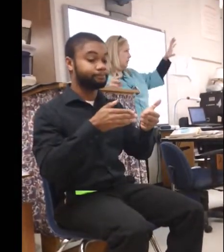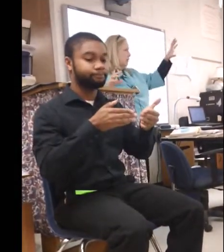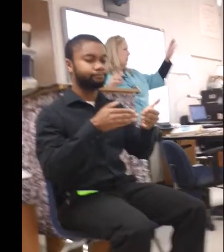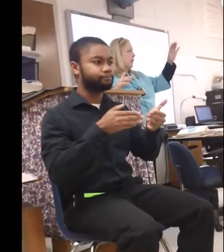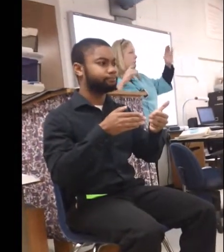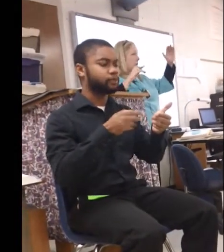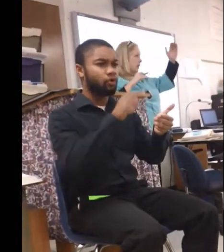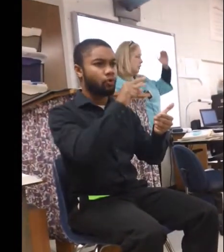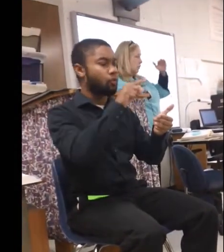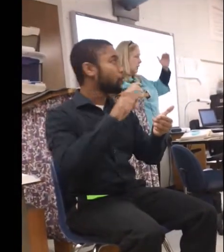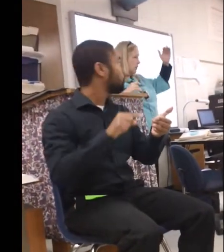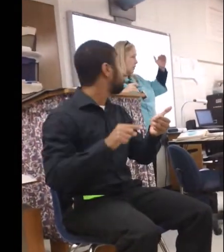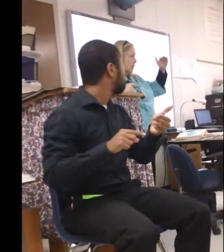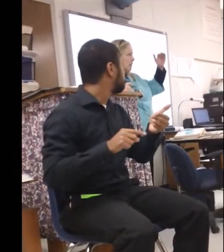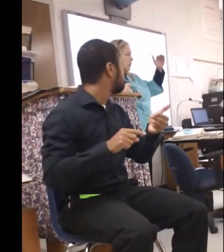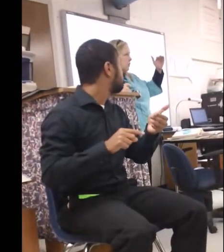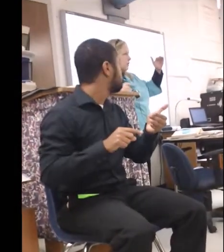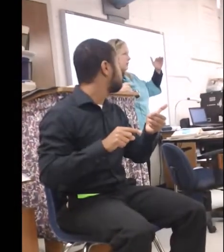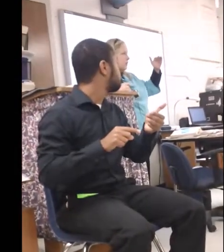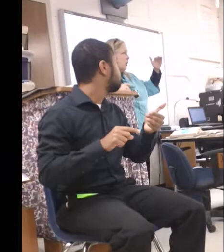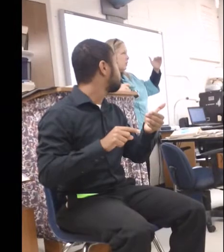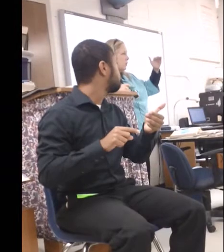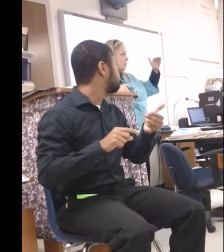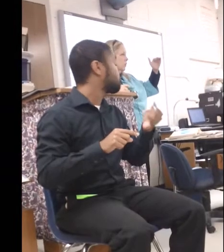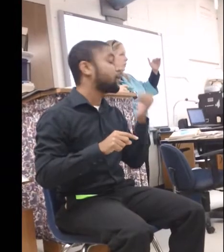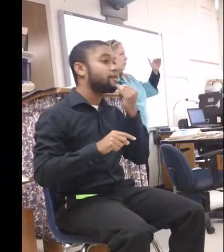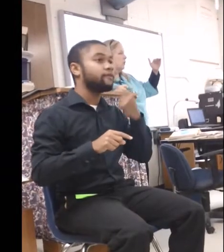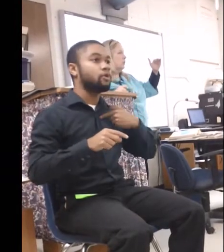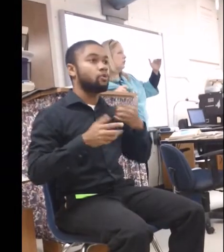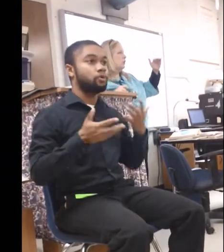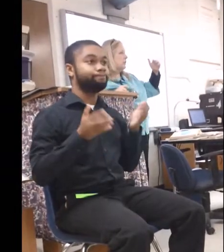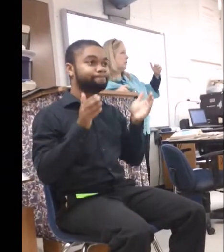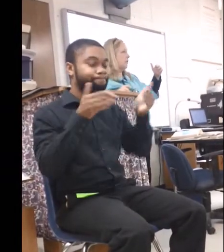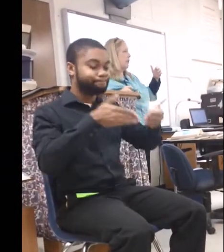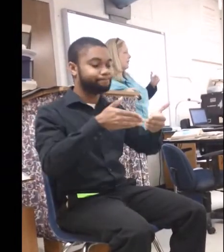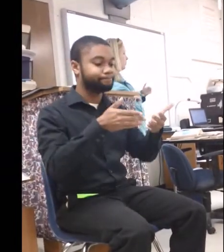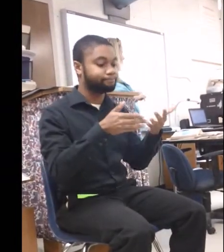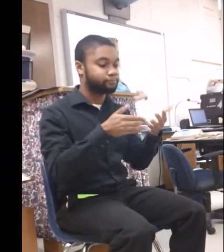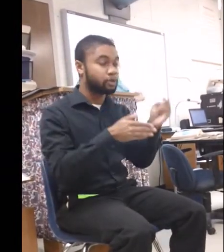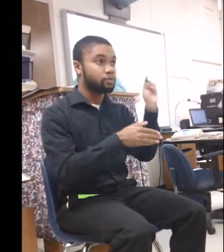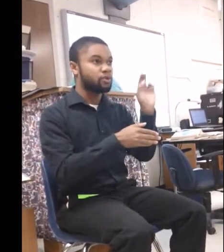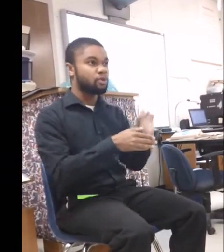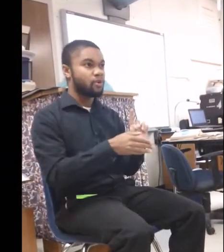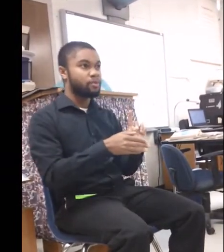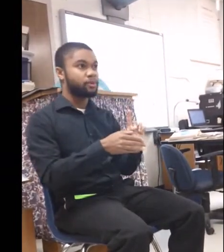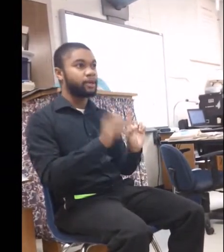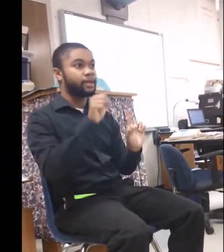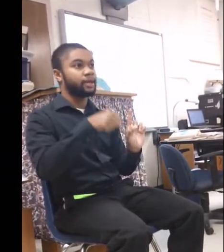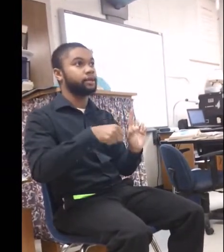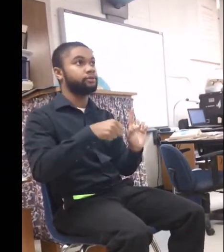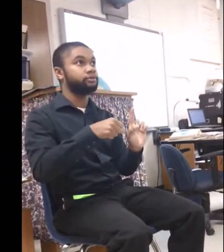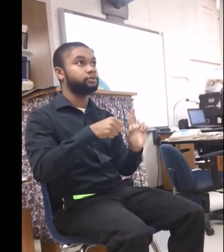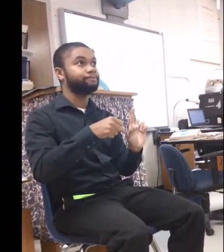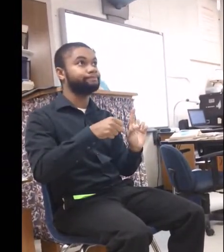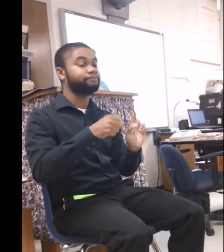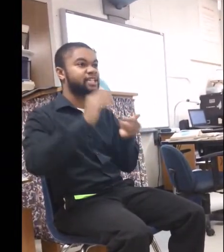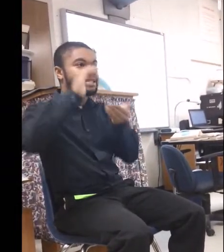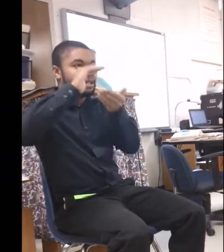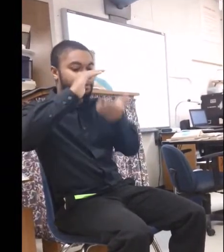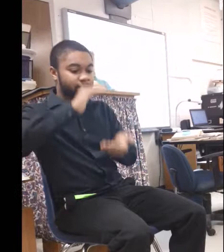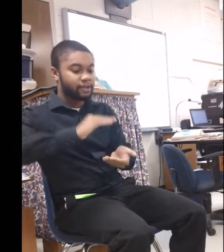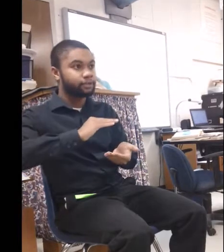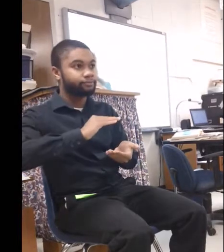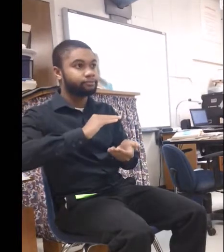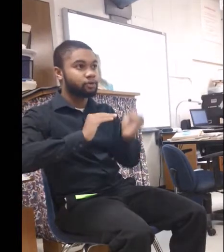crossways, if you want to look at numerator and denominator, sometimes those will simplify as well. So if you want to go ahead and multiply your